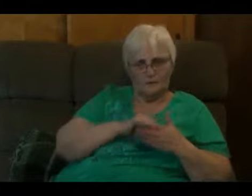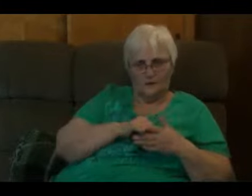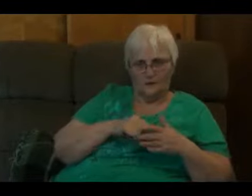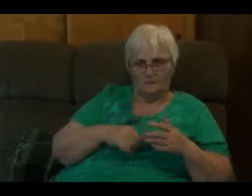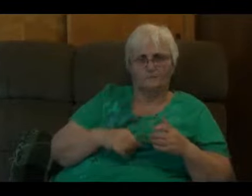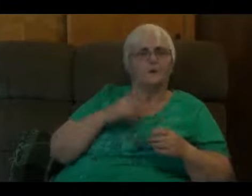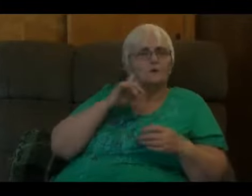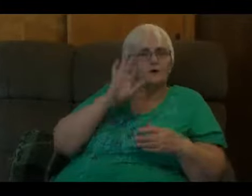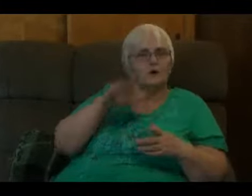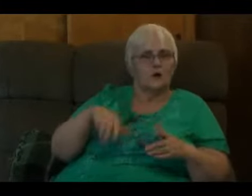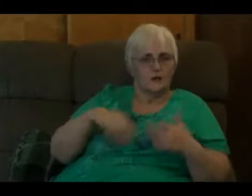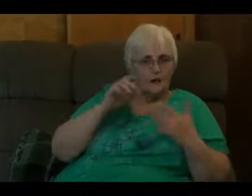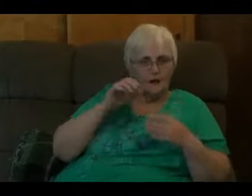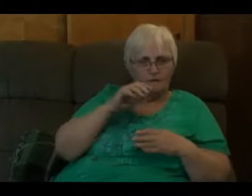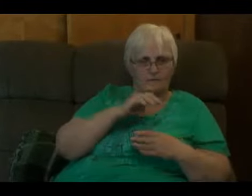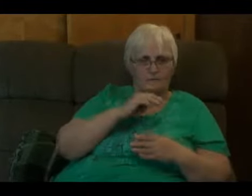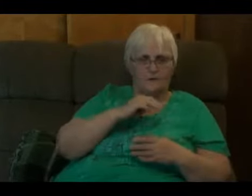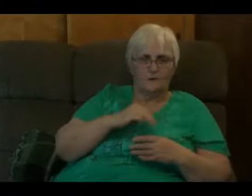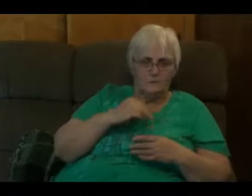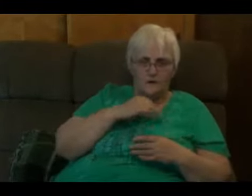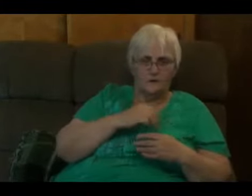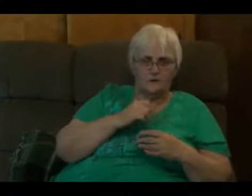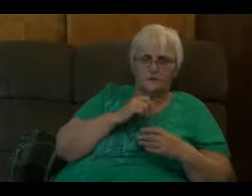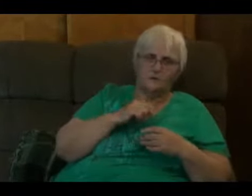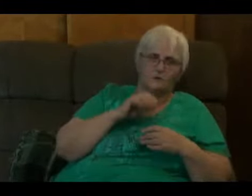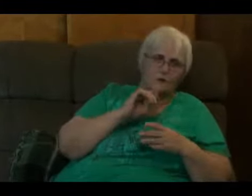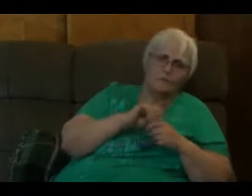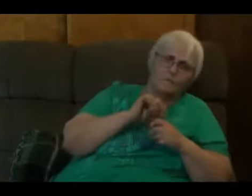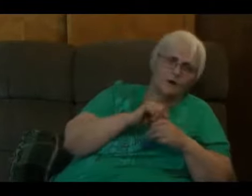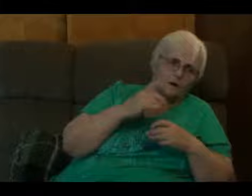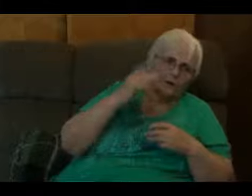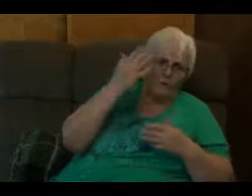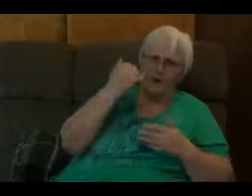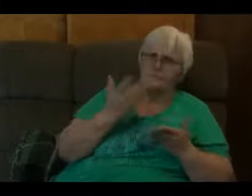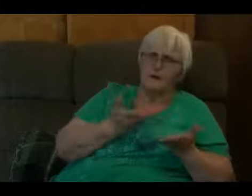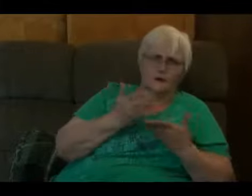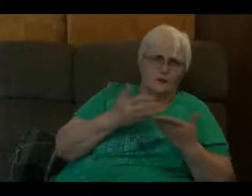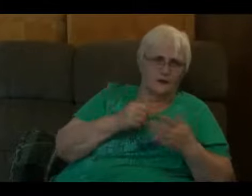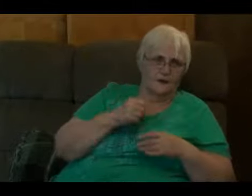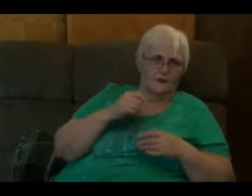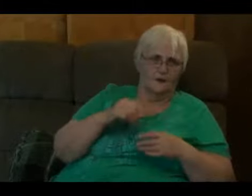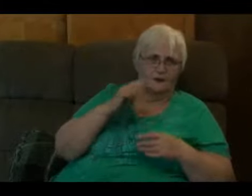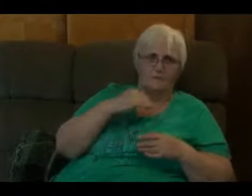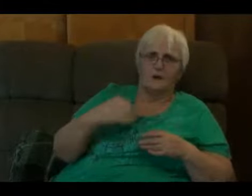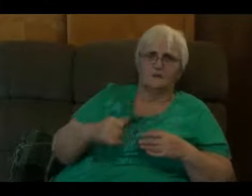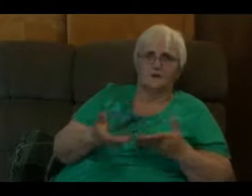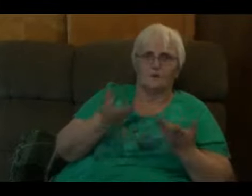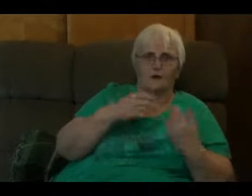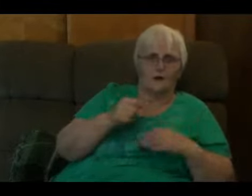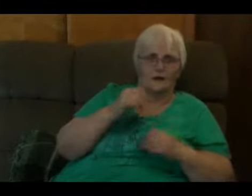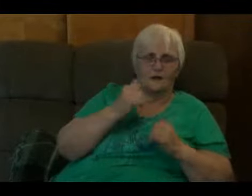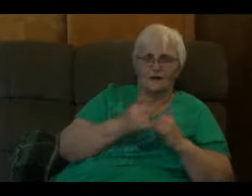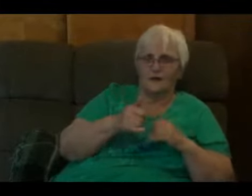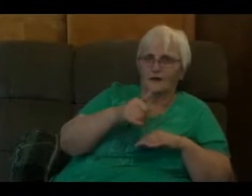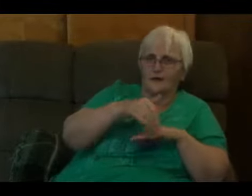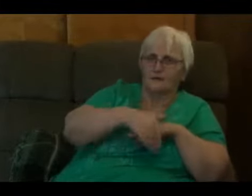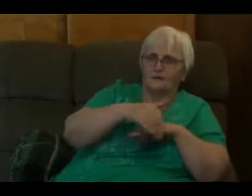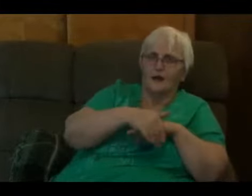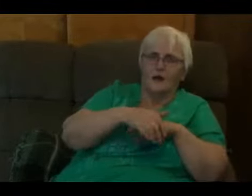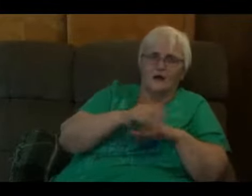what is your life mission? Well, my life mission is to find out why I'm here. You know, Tim masterfully brought it out last night. His life was to